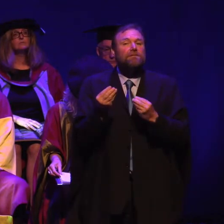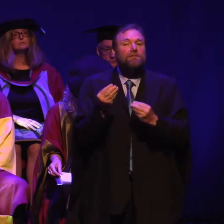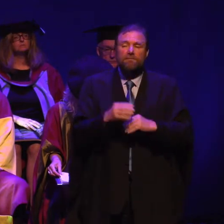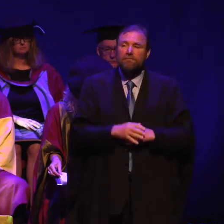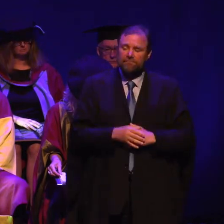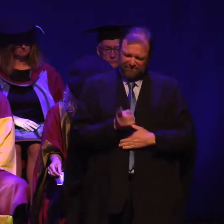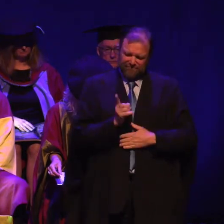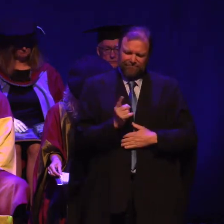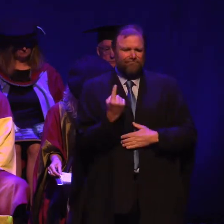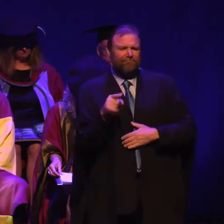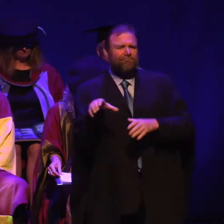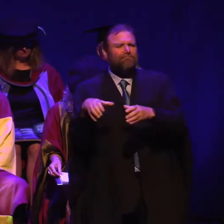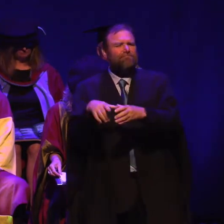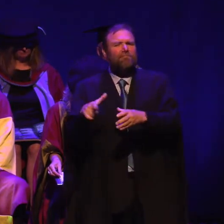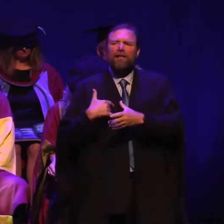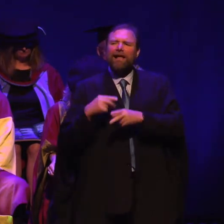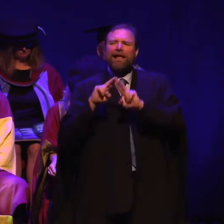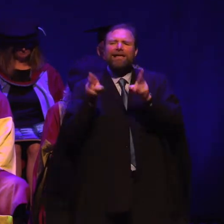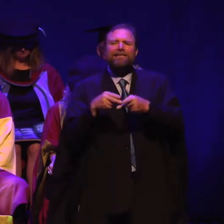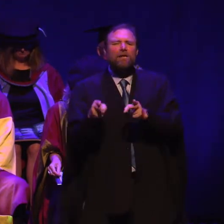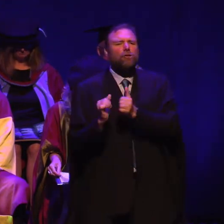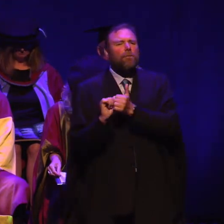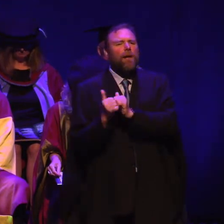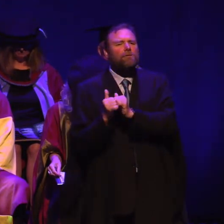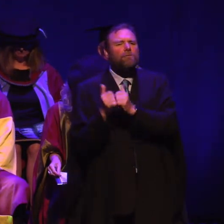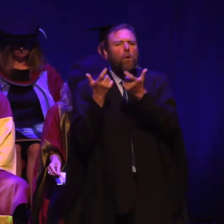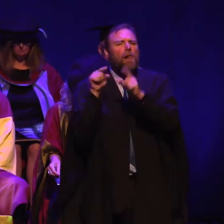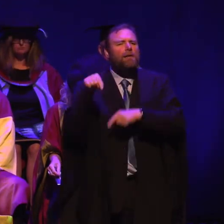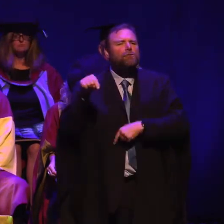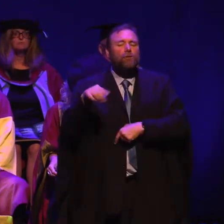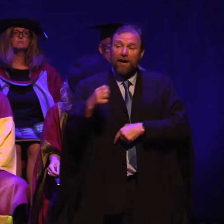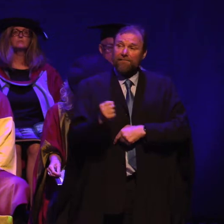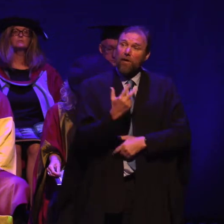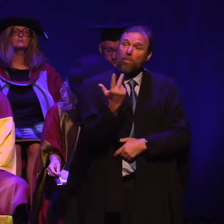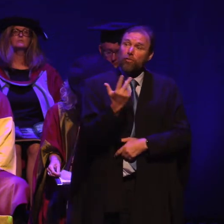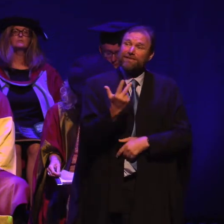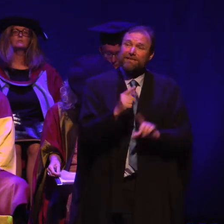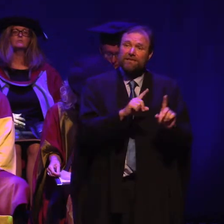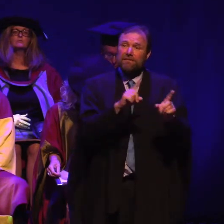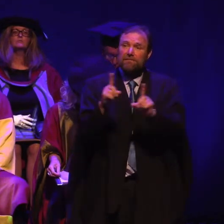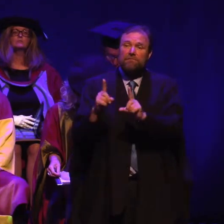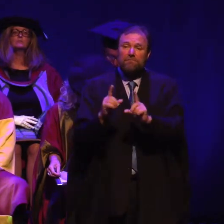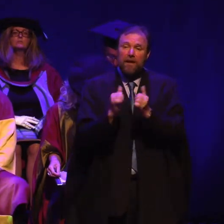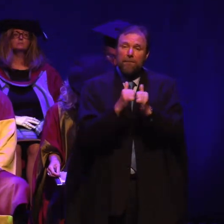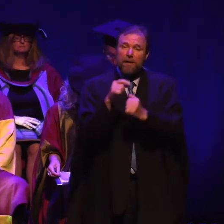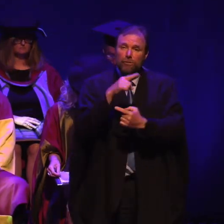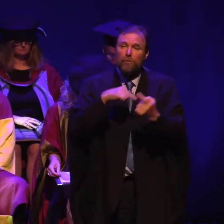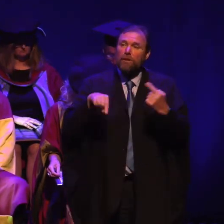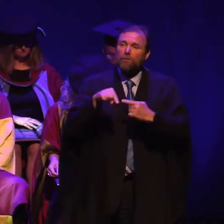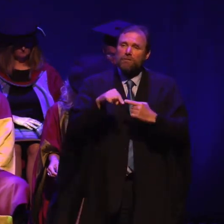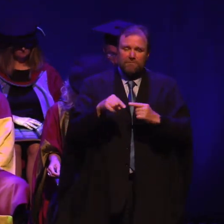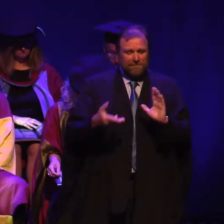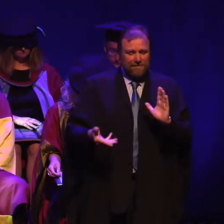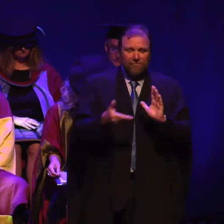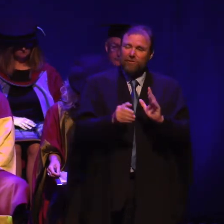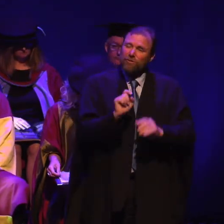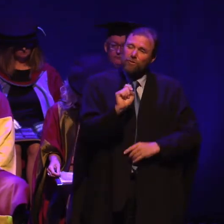international partner colleges, which together offer Cardiff Met degrees to a further 12,000